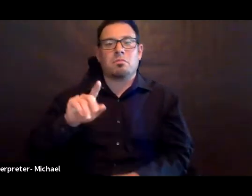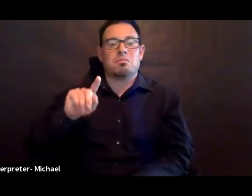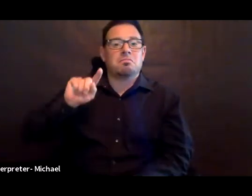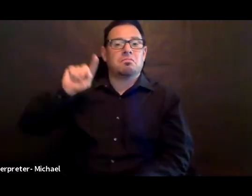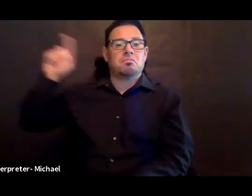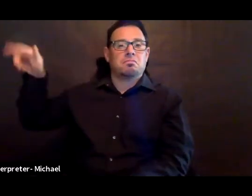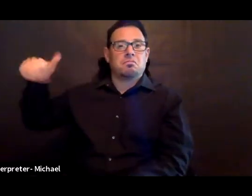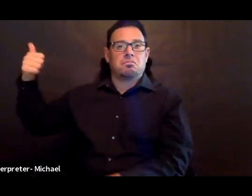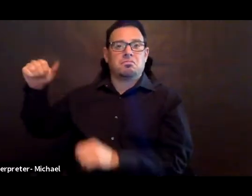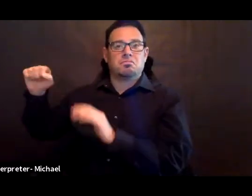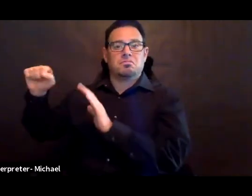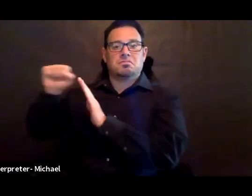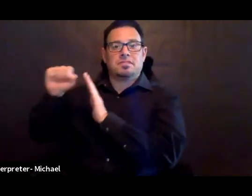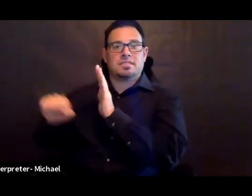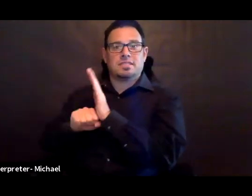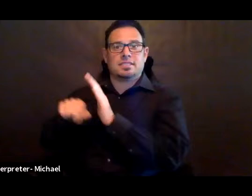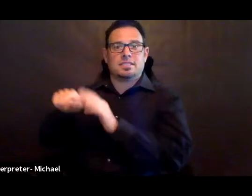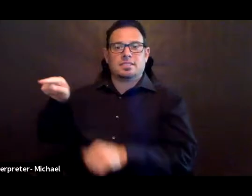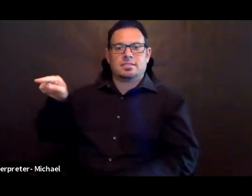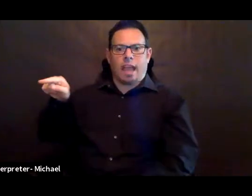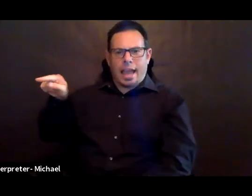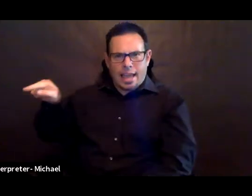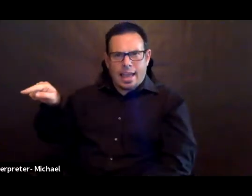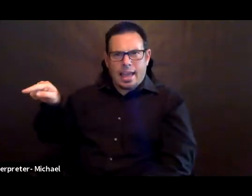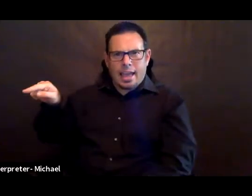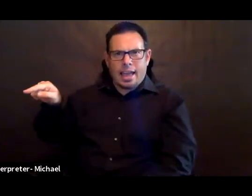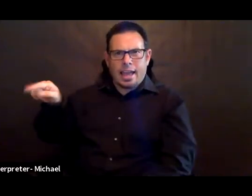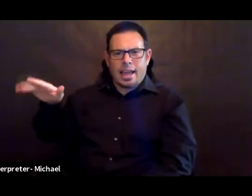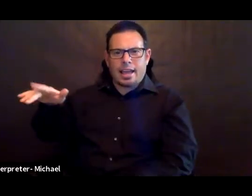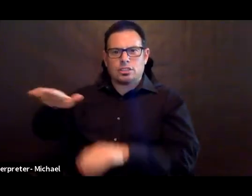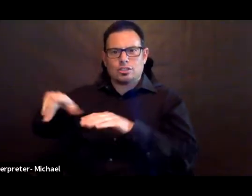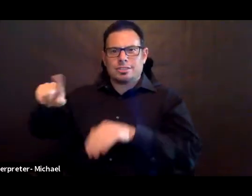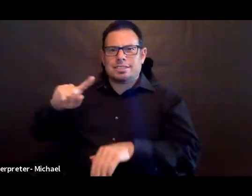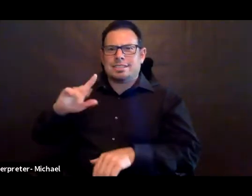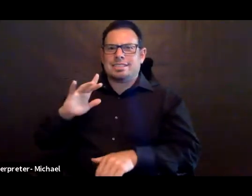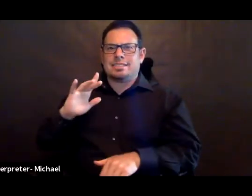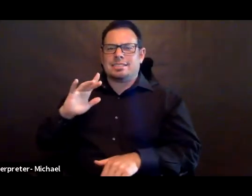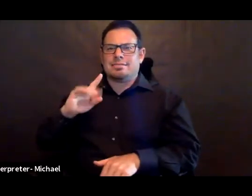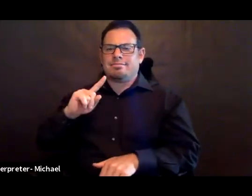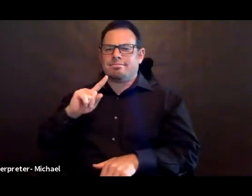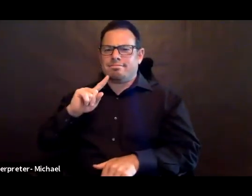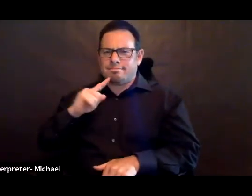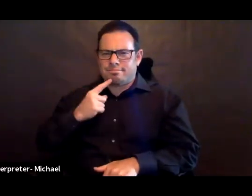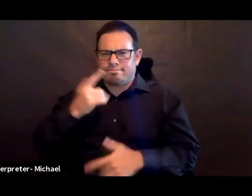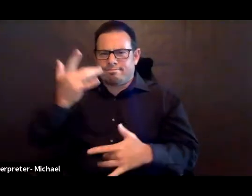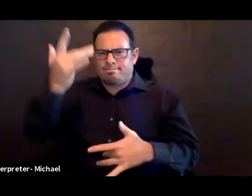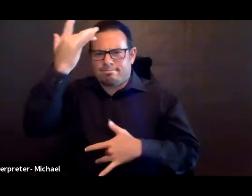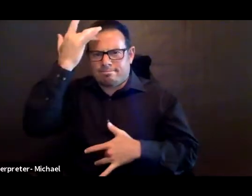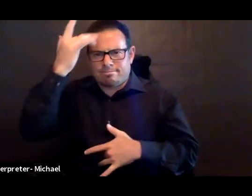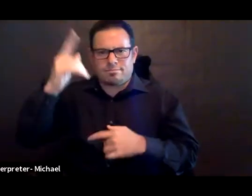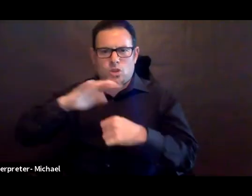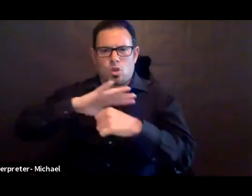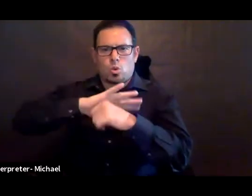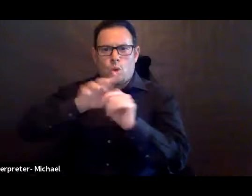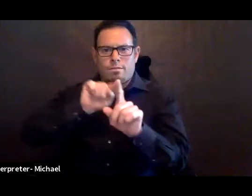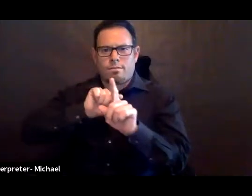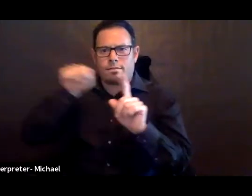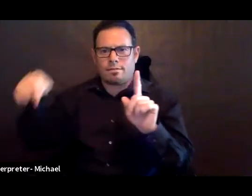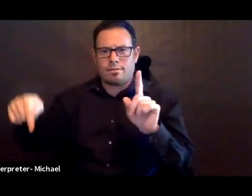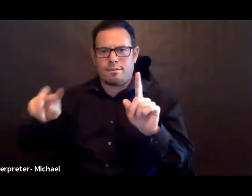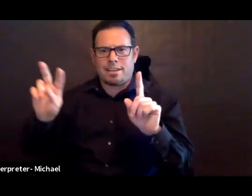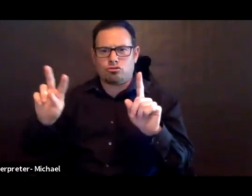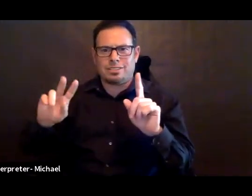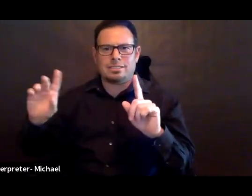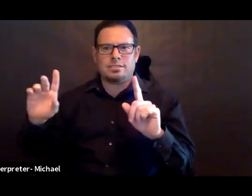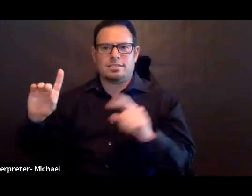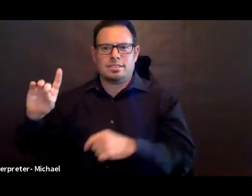disease in children with Delta. So I think that on the whole, I think what's concerning is that